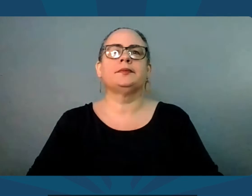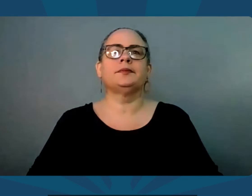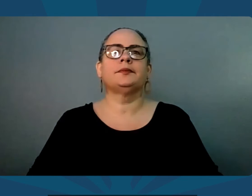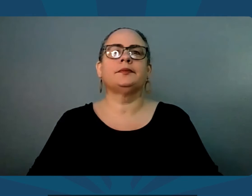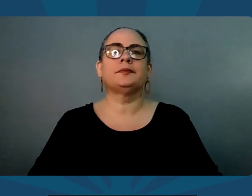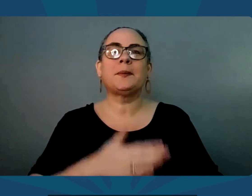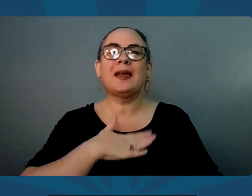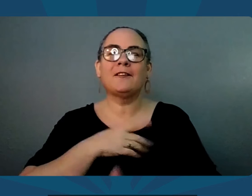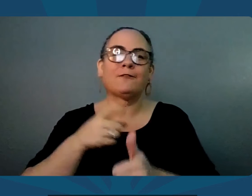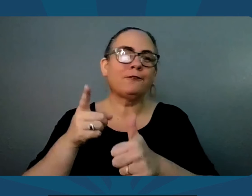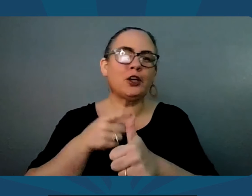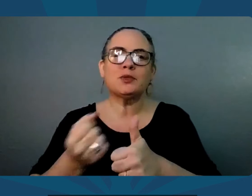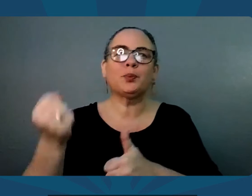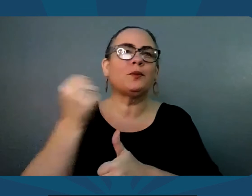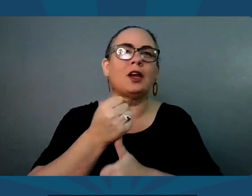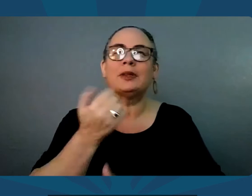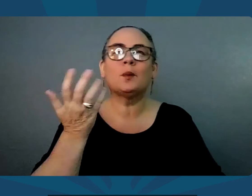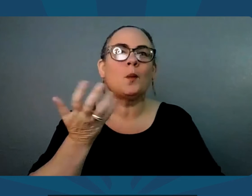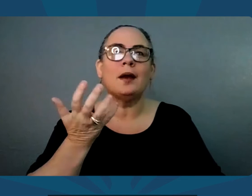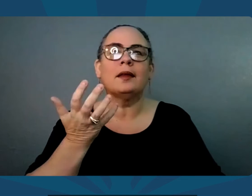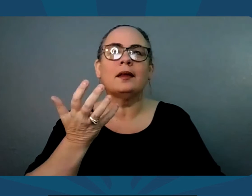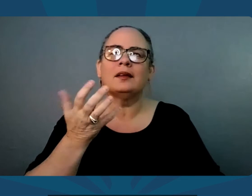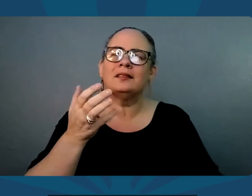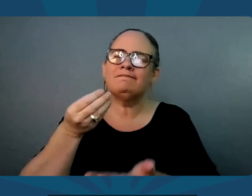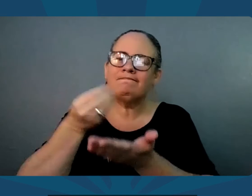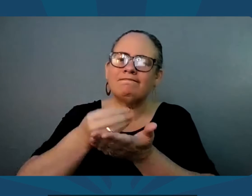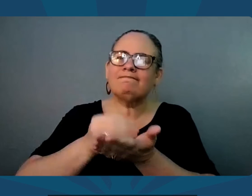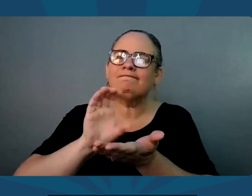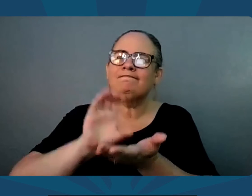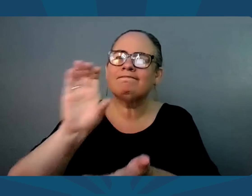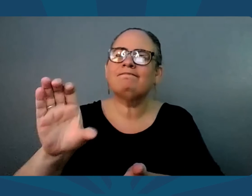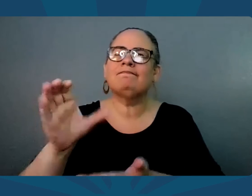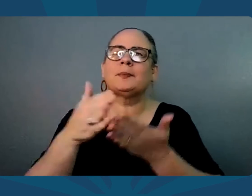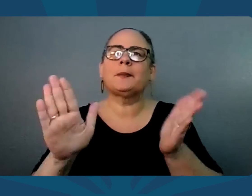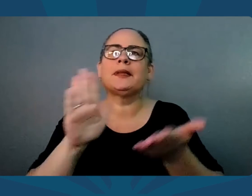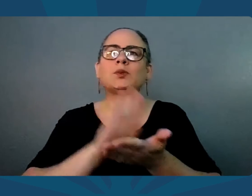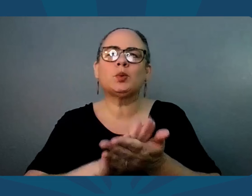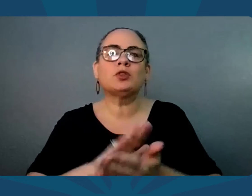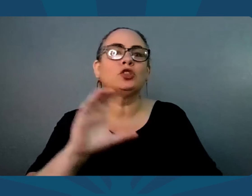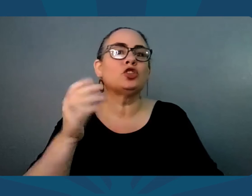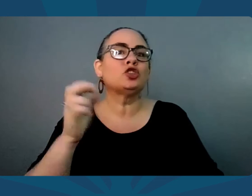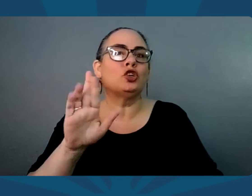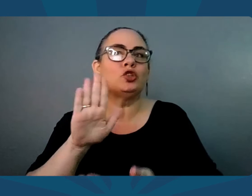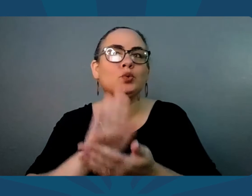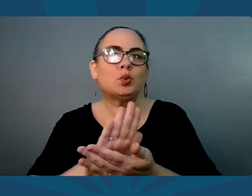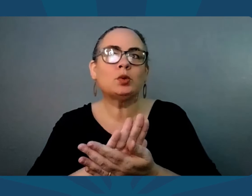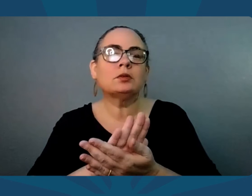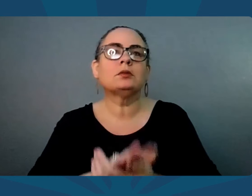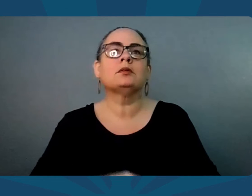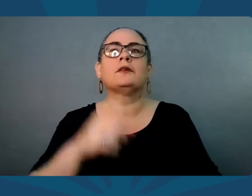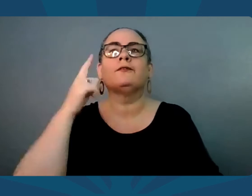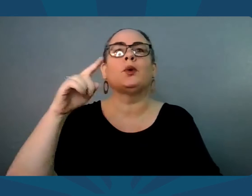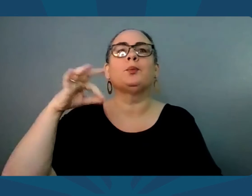My first priority is to even the funding of public schools and charter school